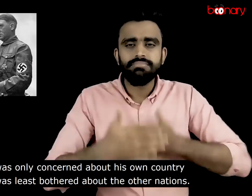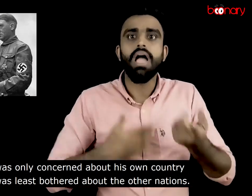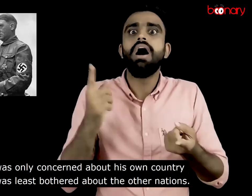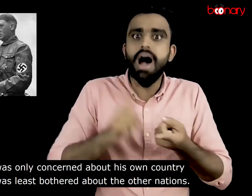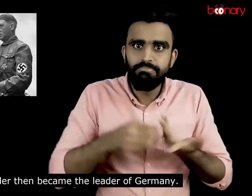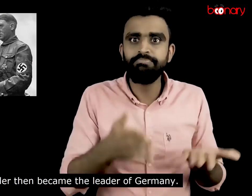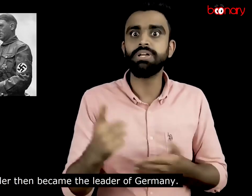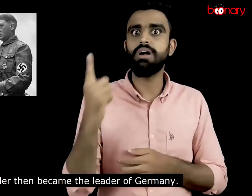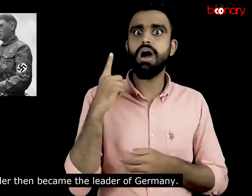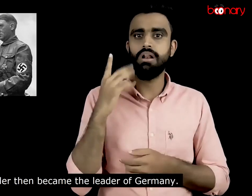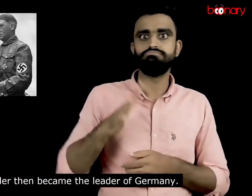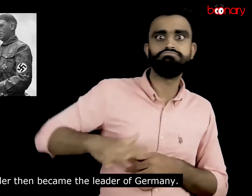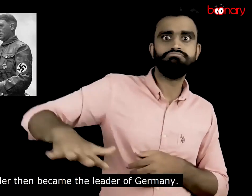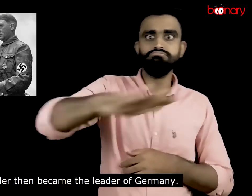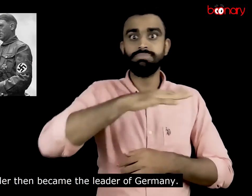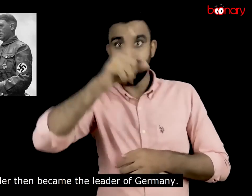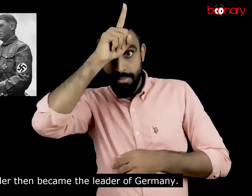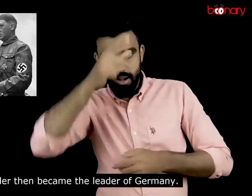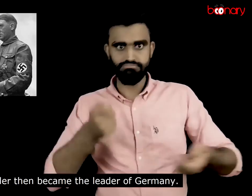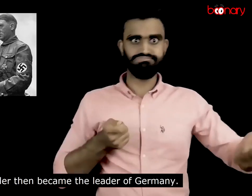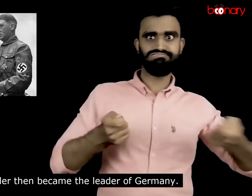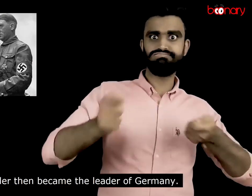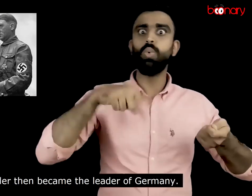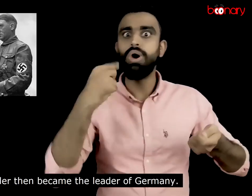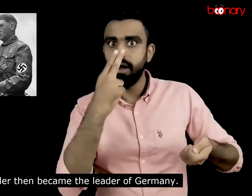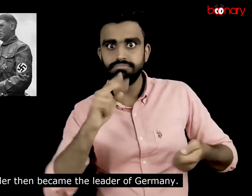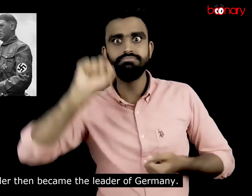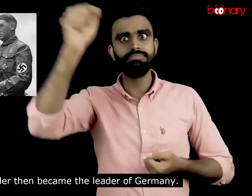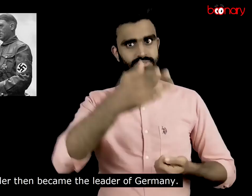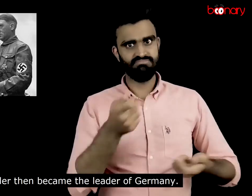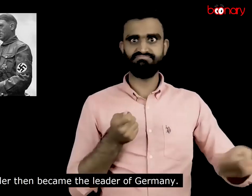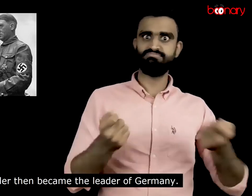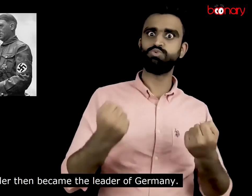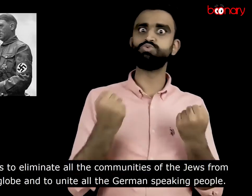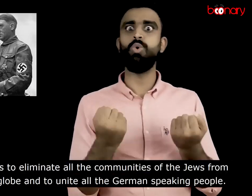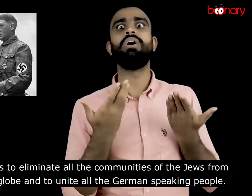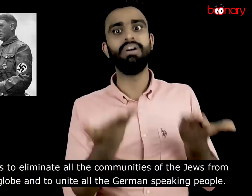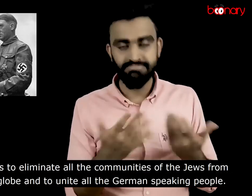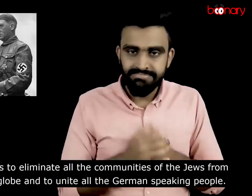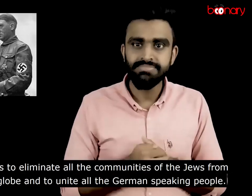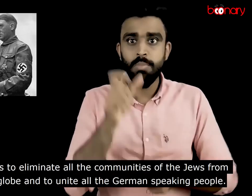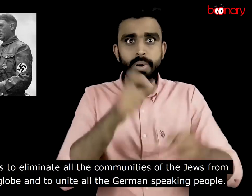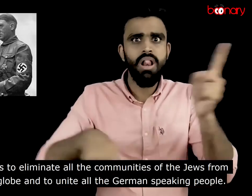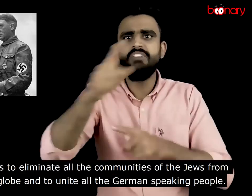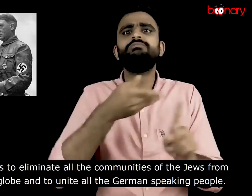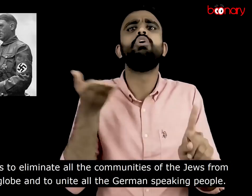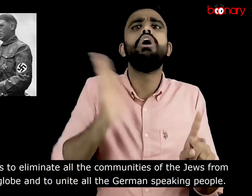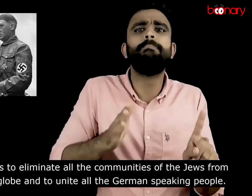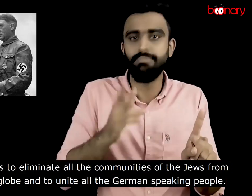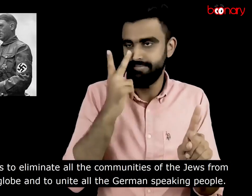nations. Hitler then became the leader of Germany. His aim was to